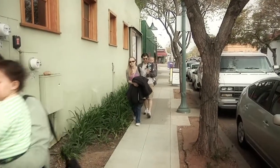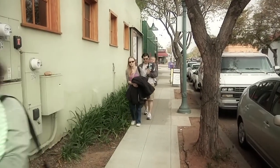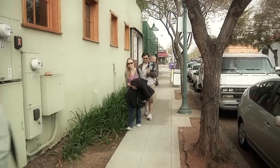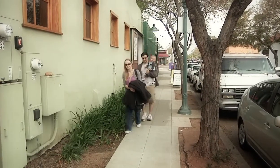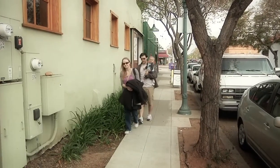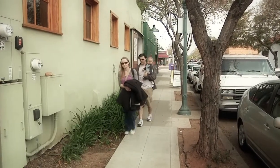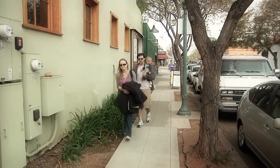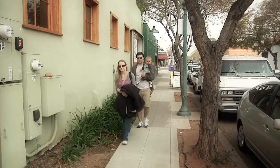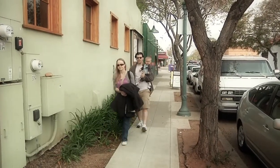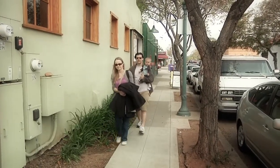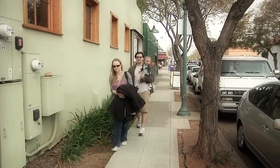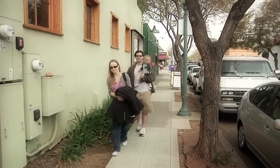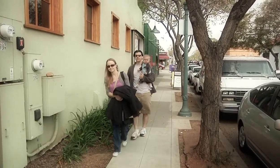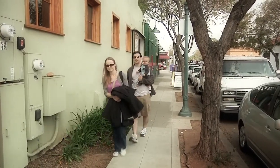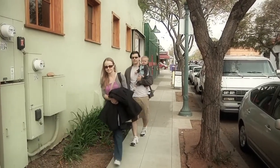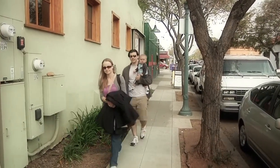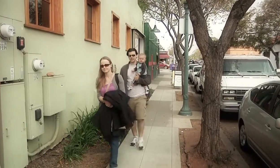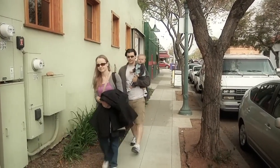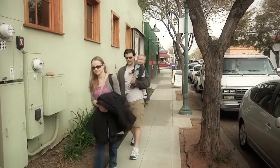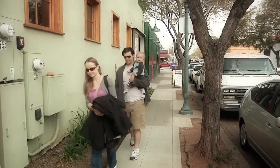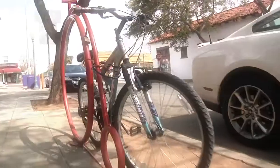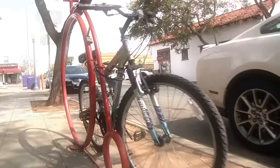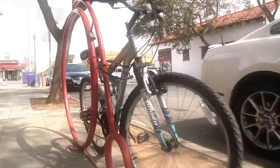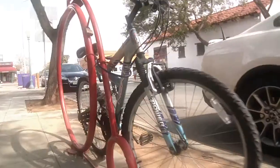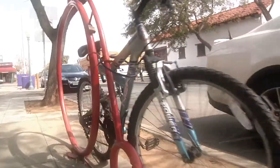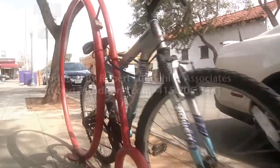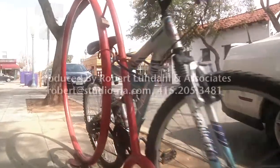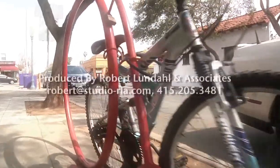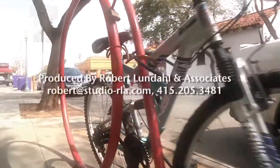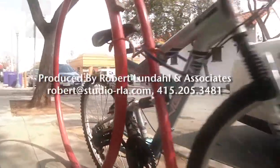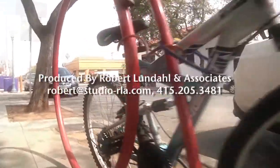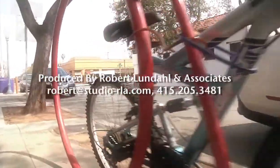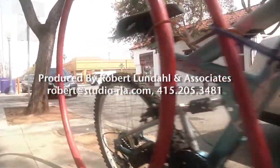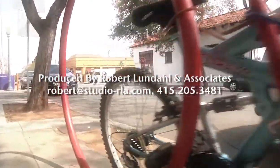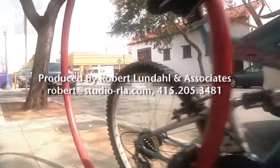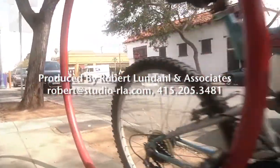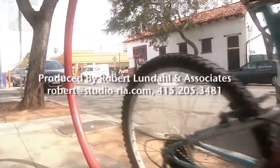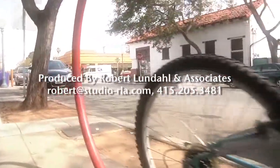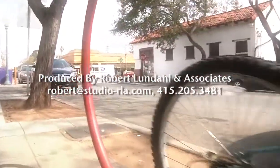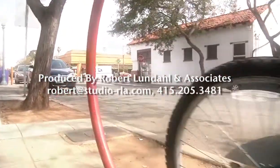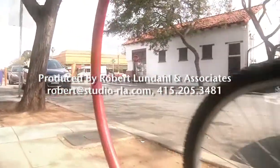family, we walk through the neighborhood and this is what we see. When I go